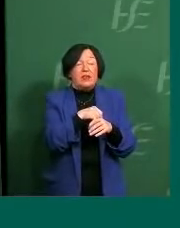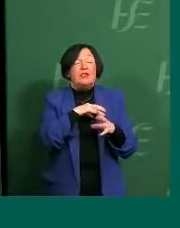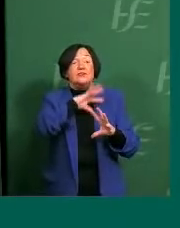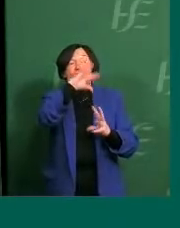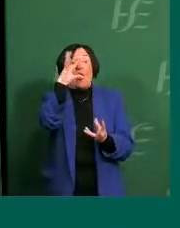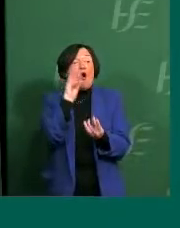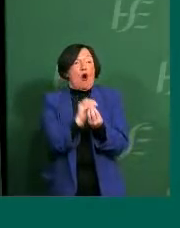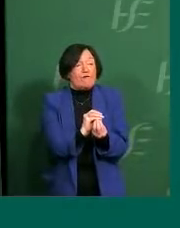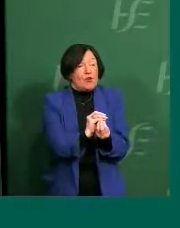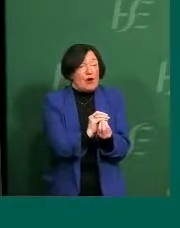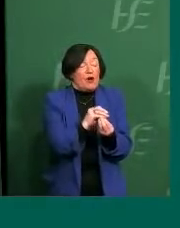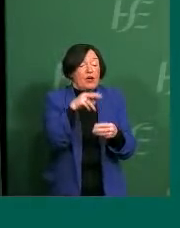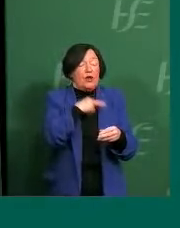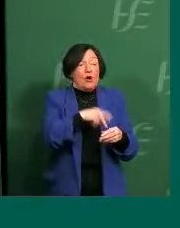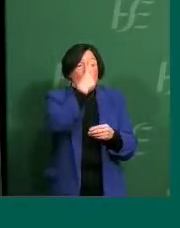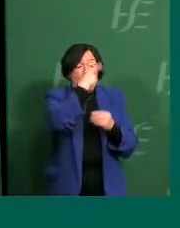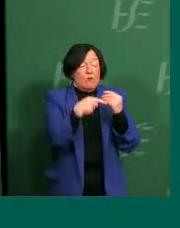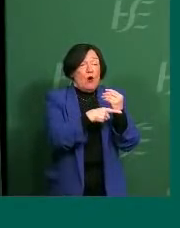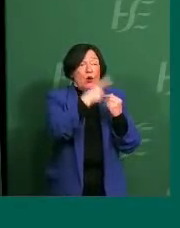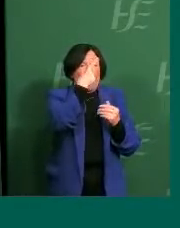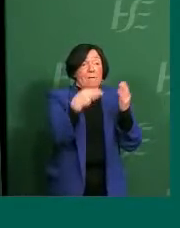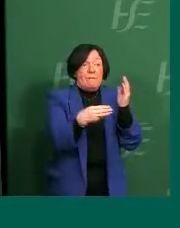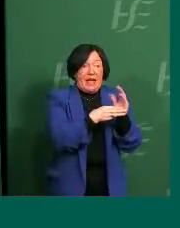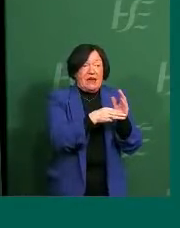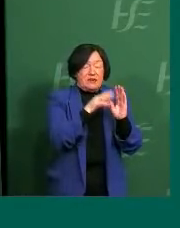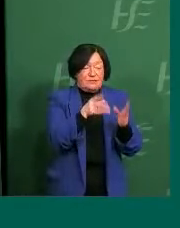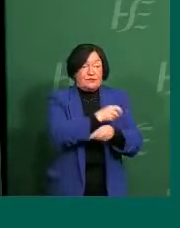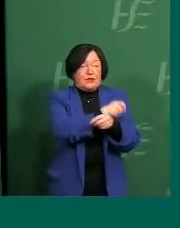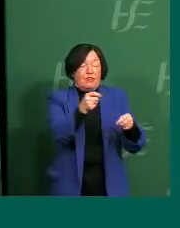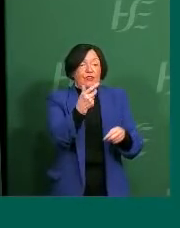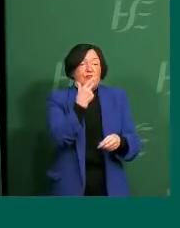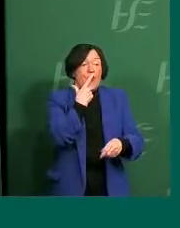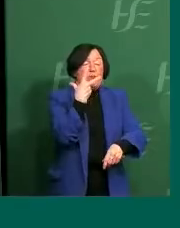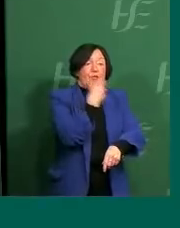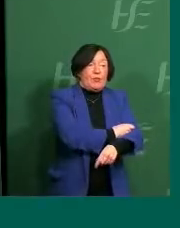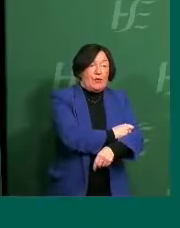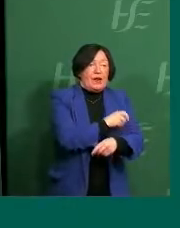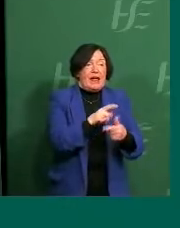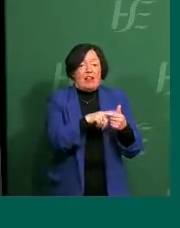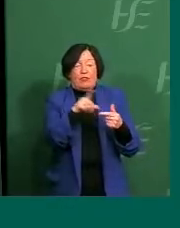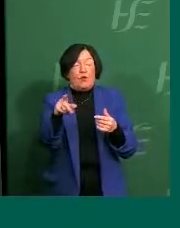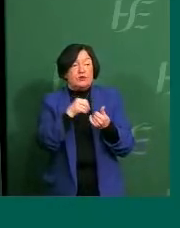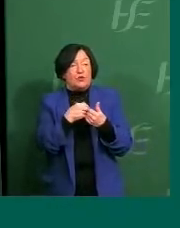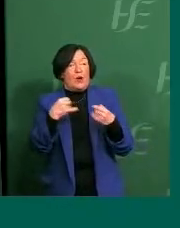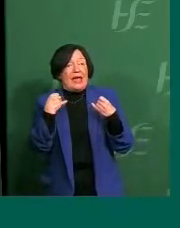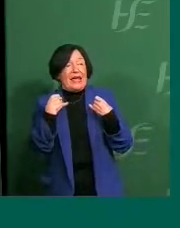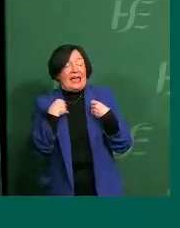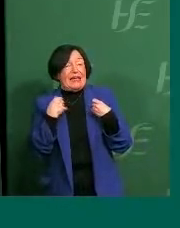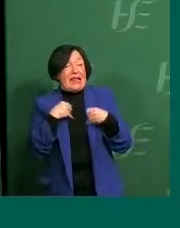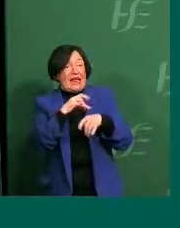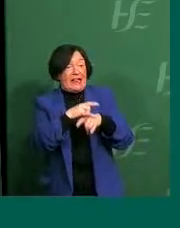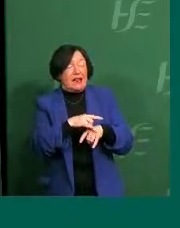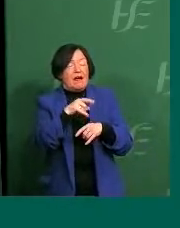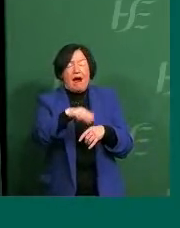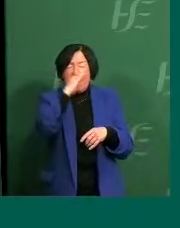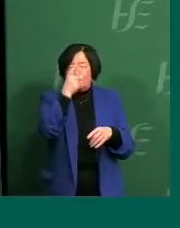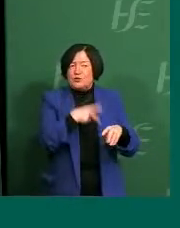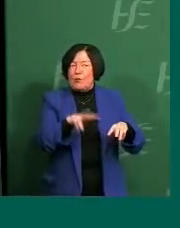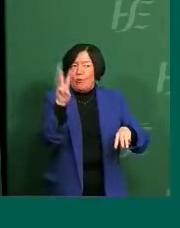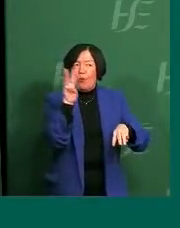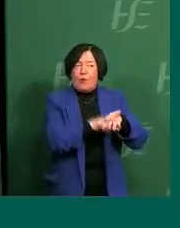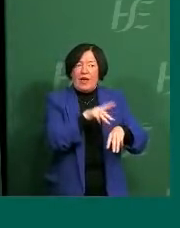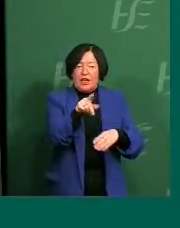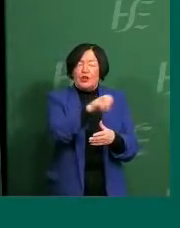summary, close to 1.1 million doses administered across both the booster and the immunocompromised. Ireland, again, is doing very well